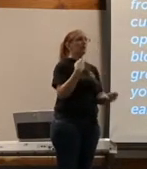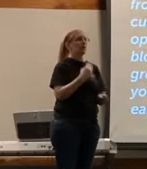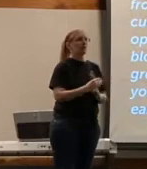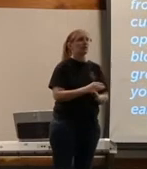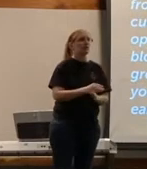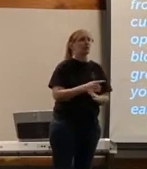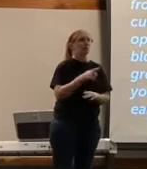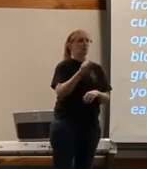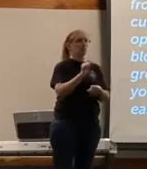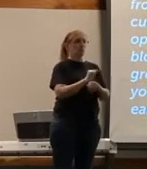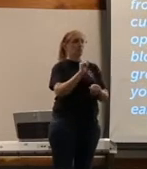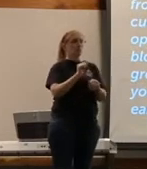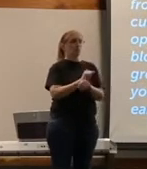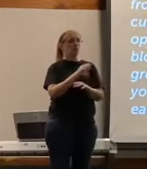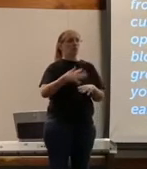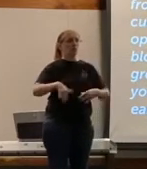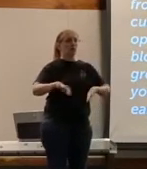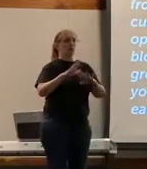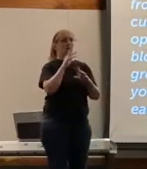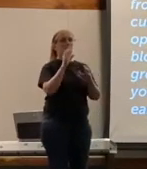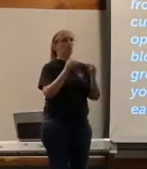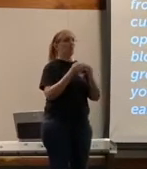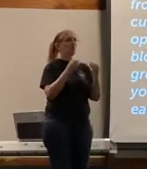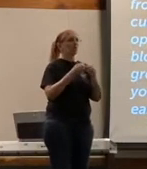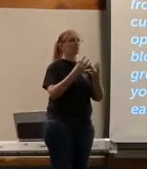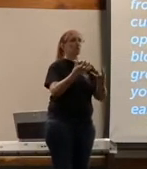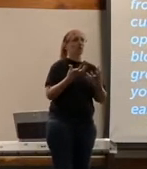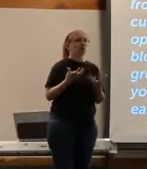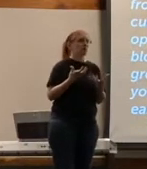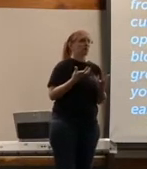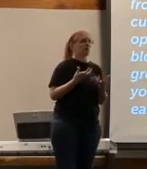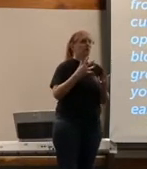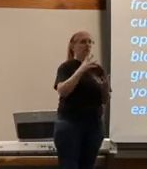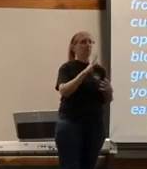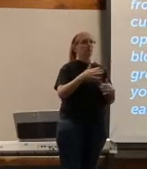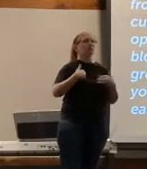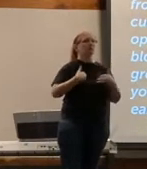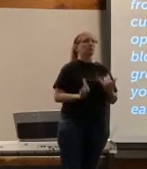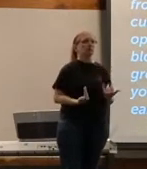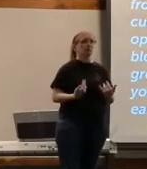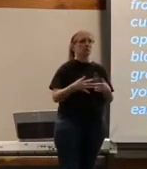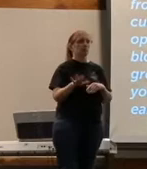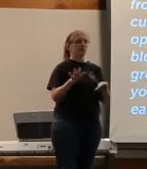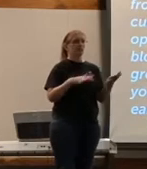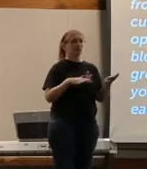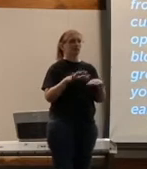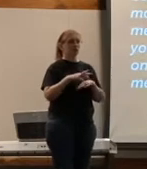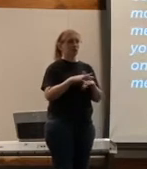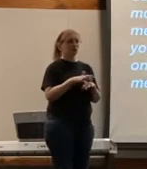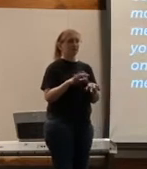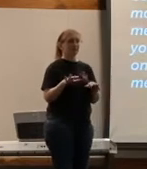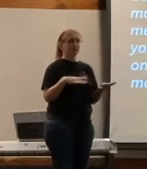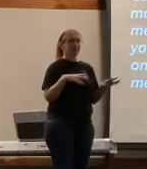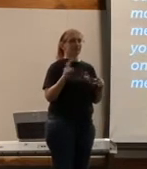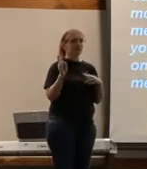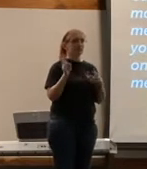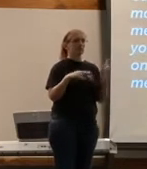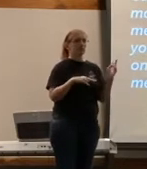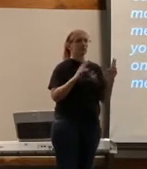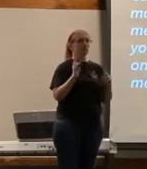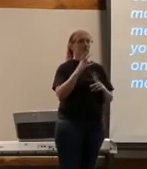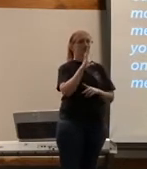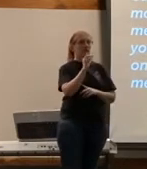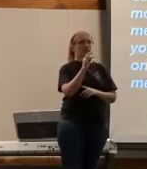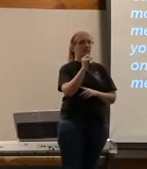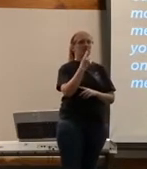will no longer yield its crops for you. You'll be a restless wanderer on the earth. And Cain